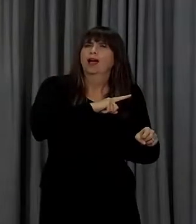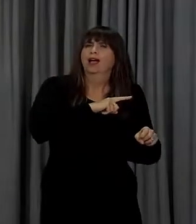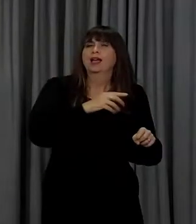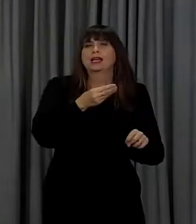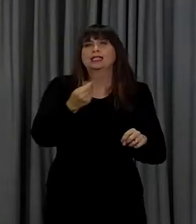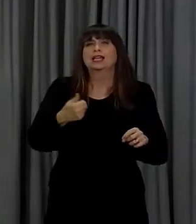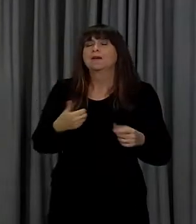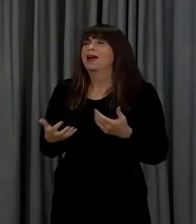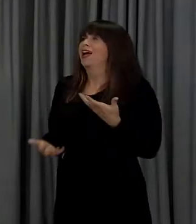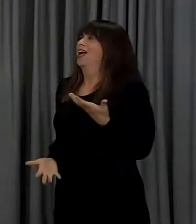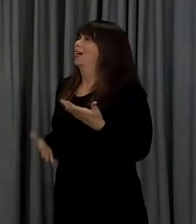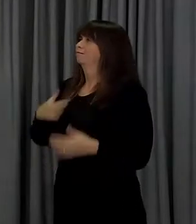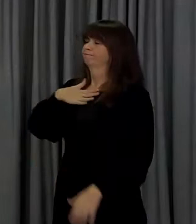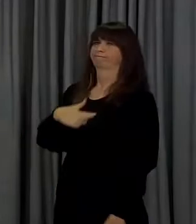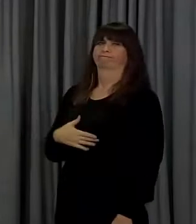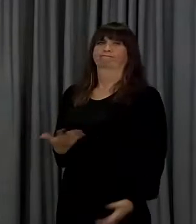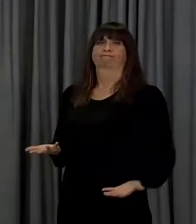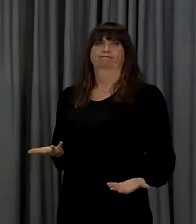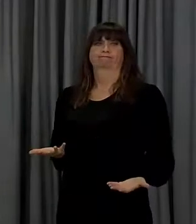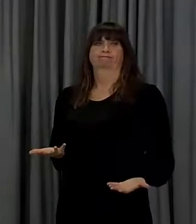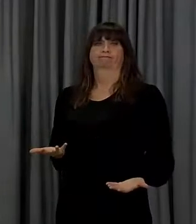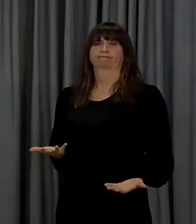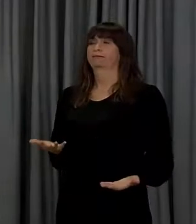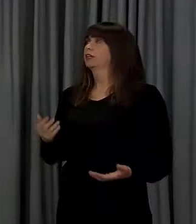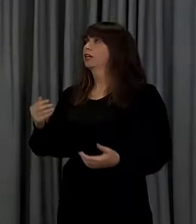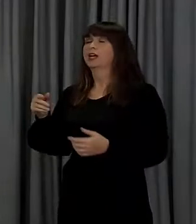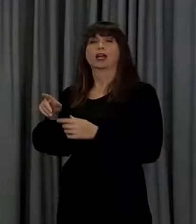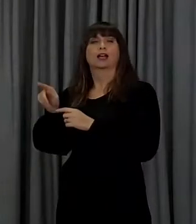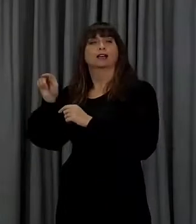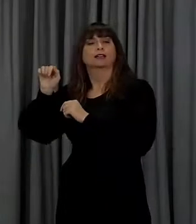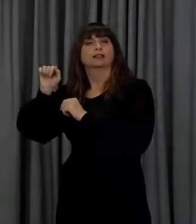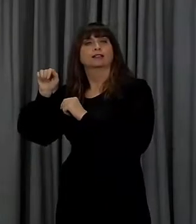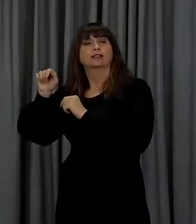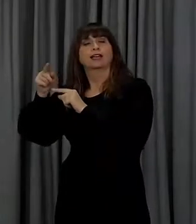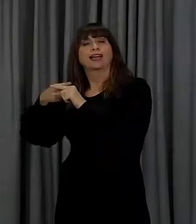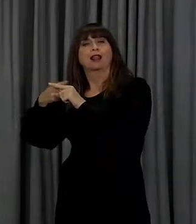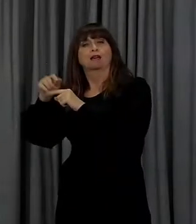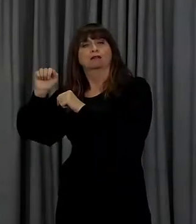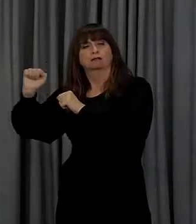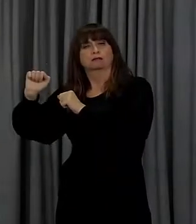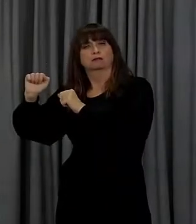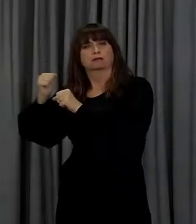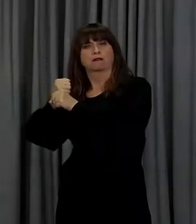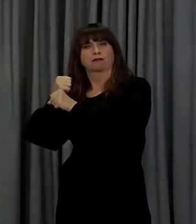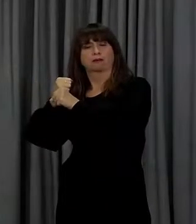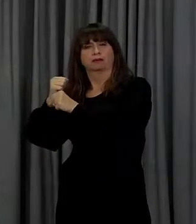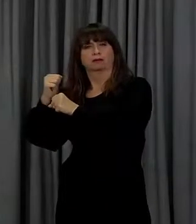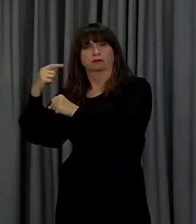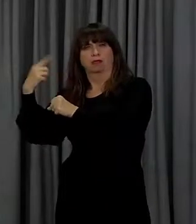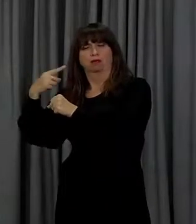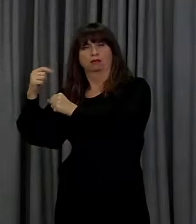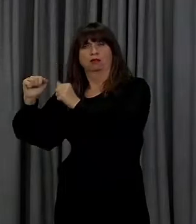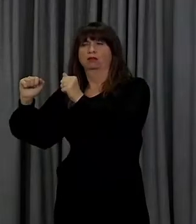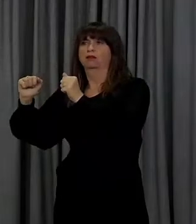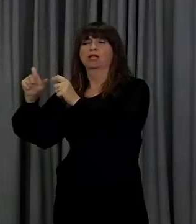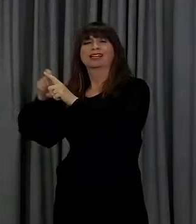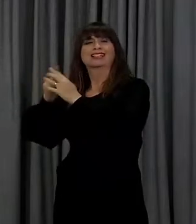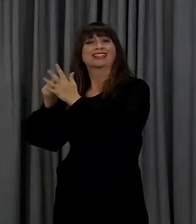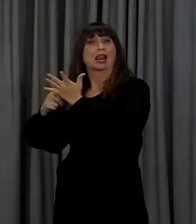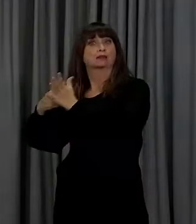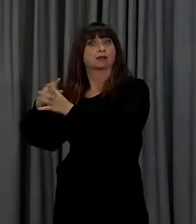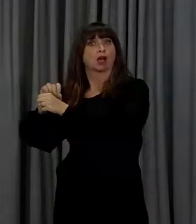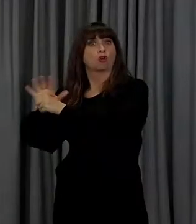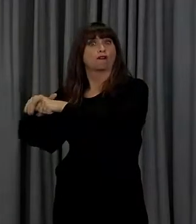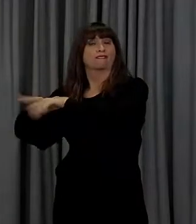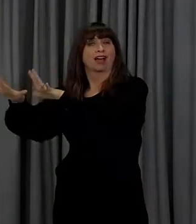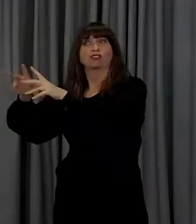seen more restrictions in terms of people coming in from different countries when we knew Delta had flared